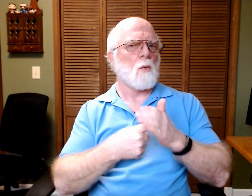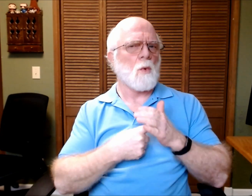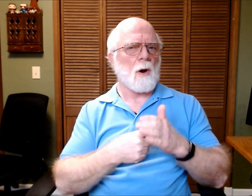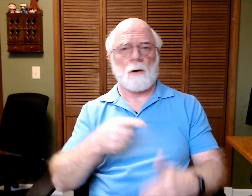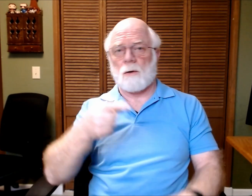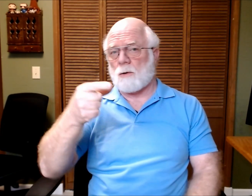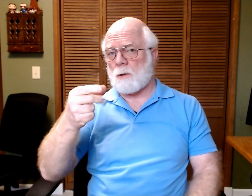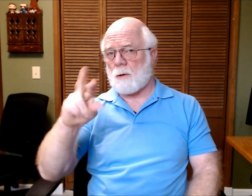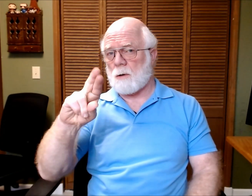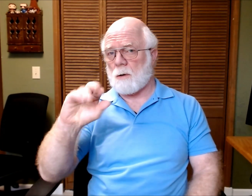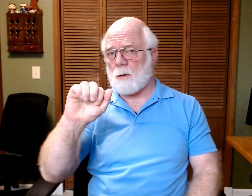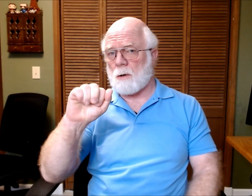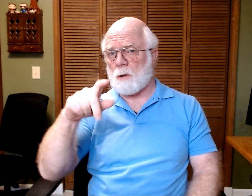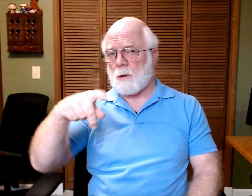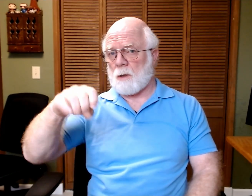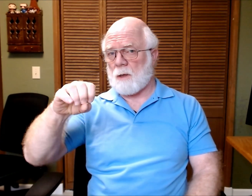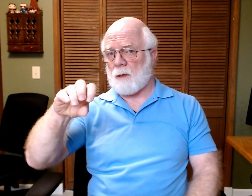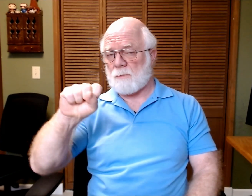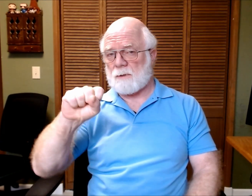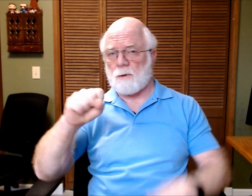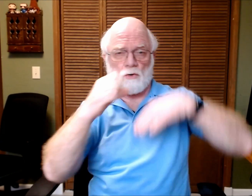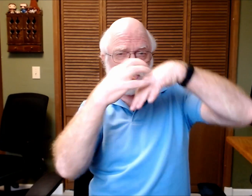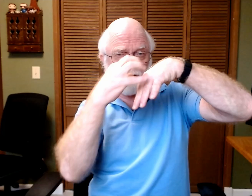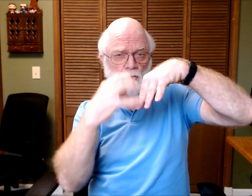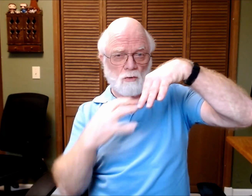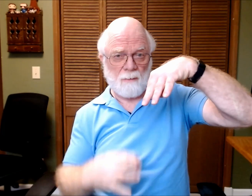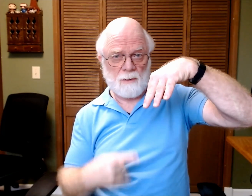It requires grapes.